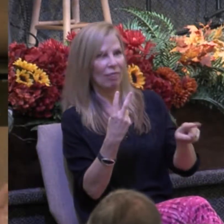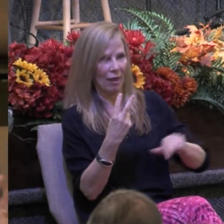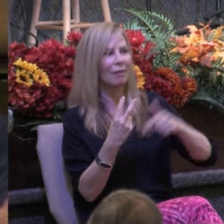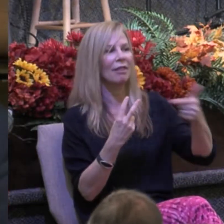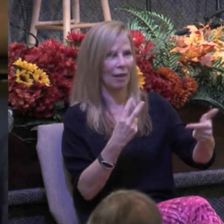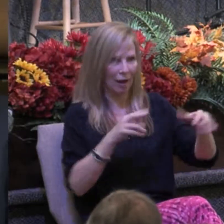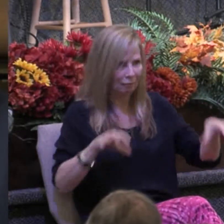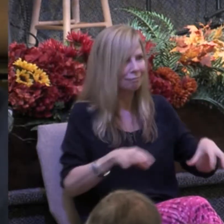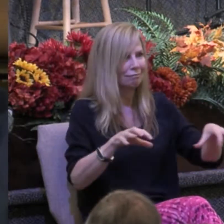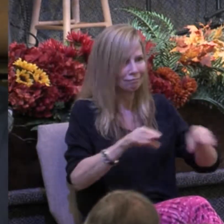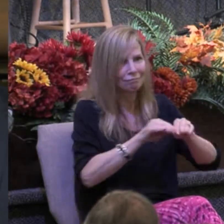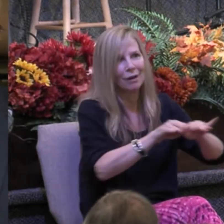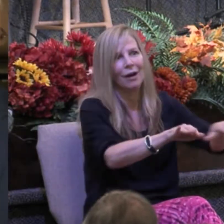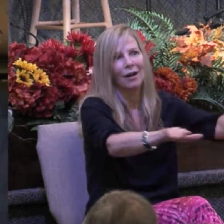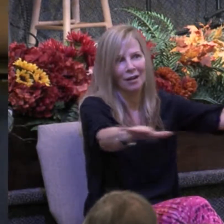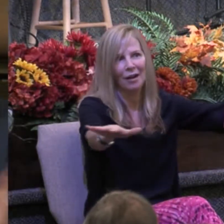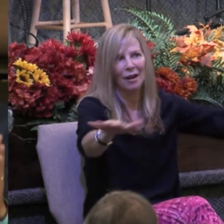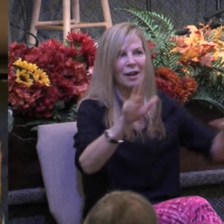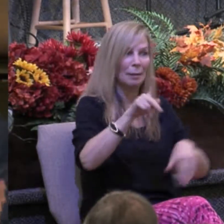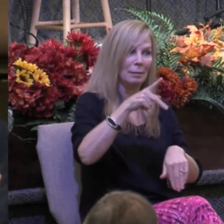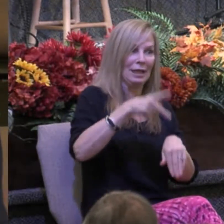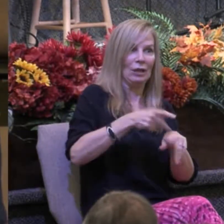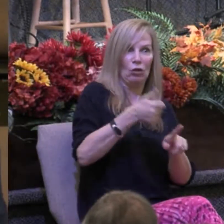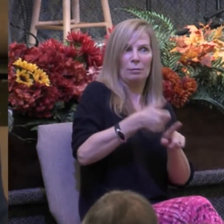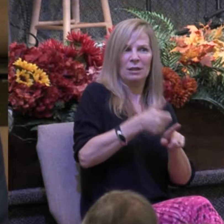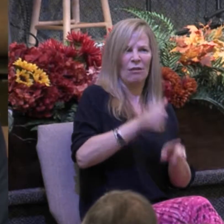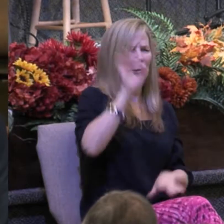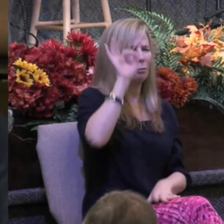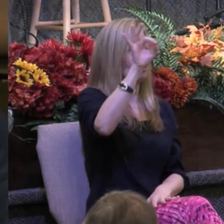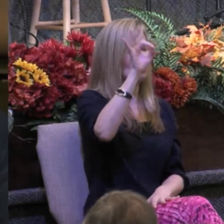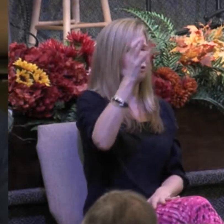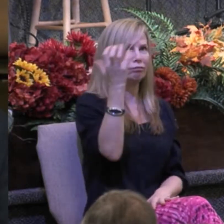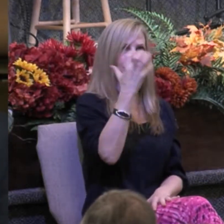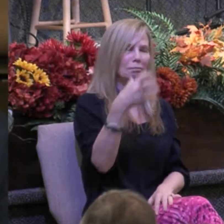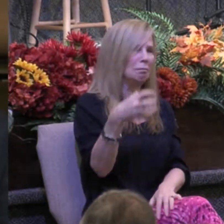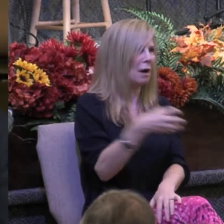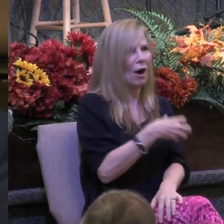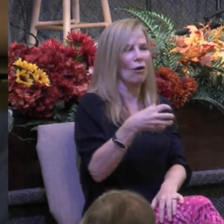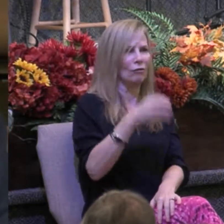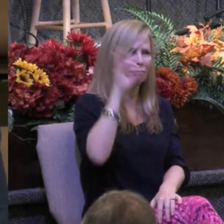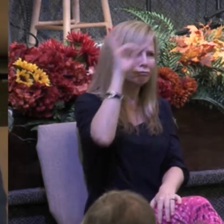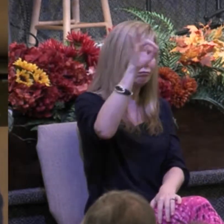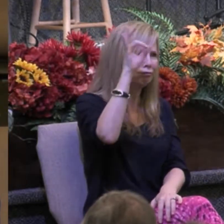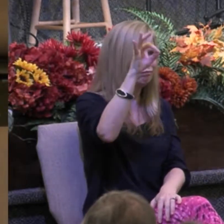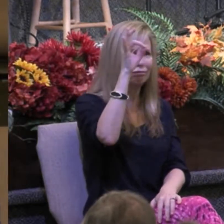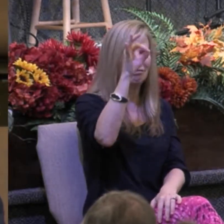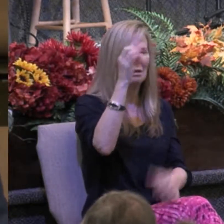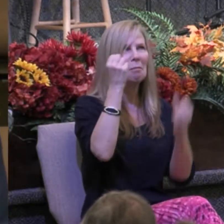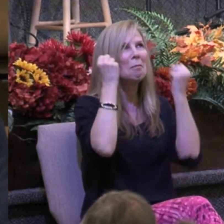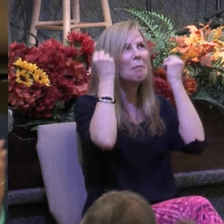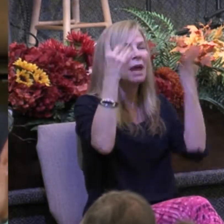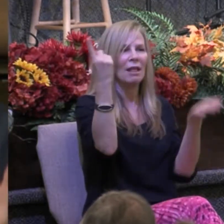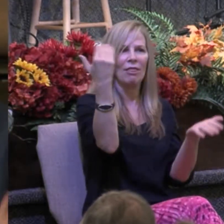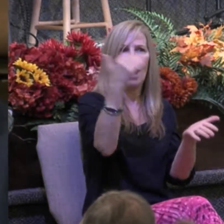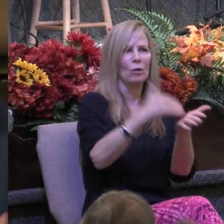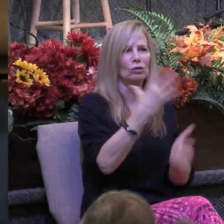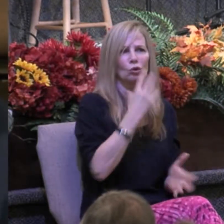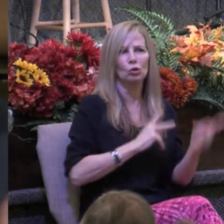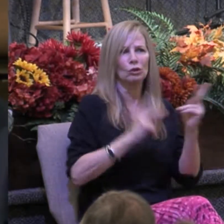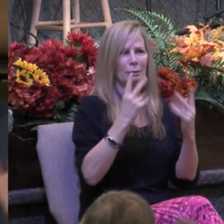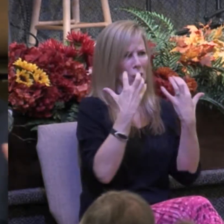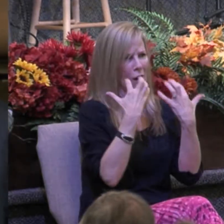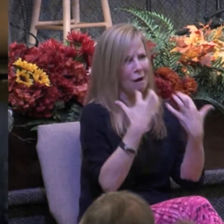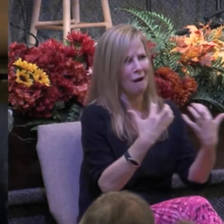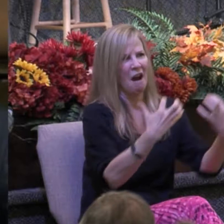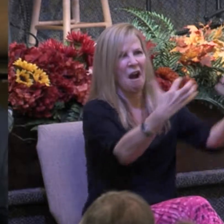preaches this incredible sermon on the day of Pentecost. He confronts thousands of Jewish people in the city of Jerusalem with the message